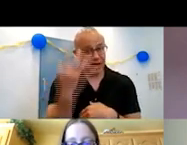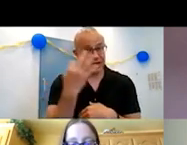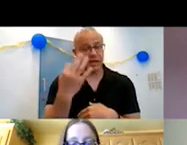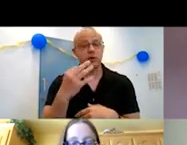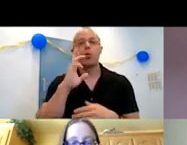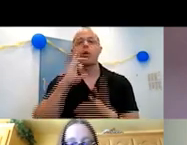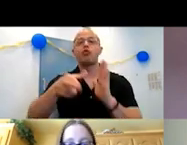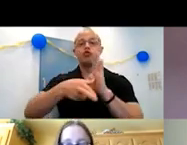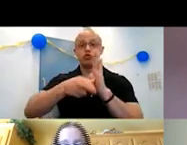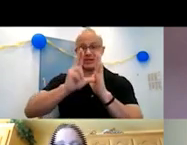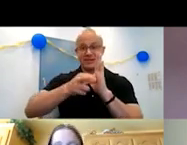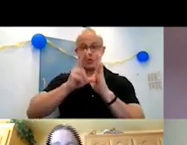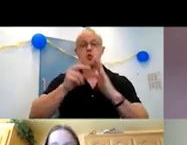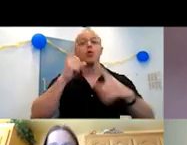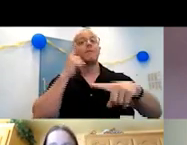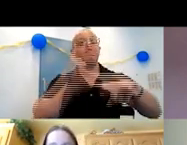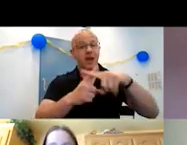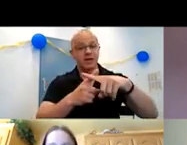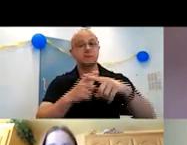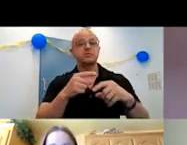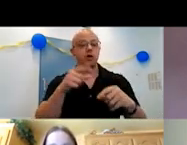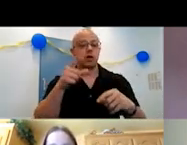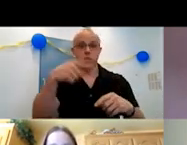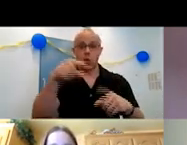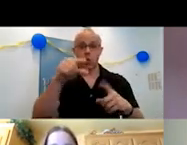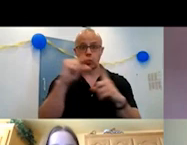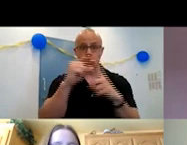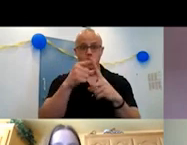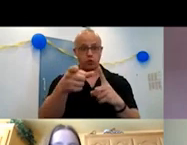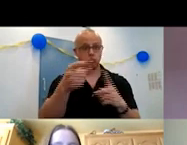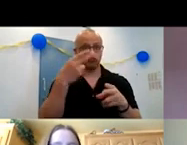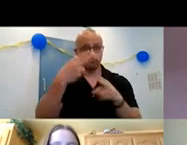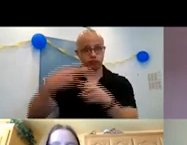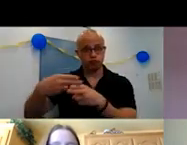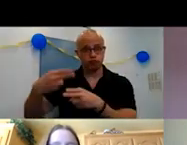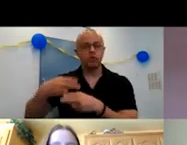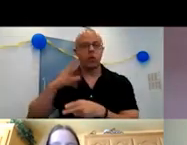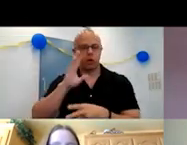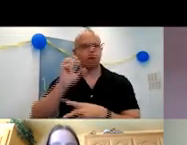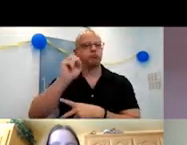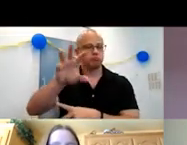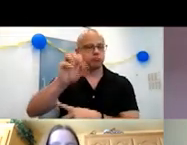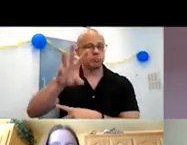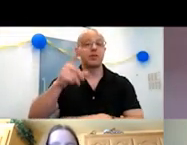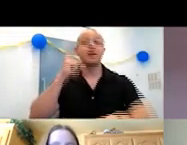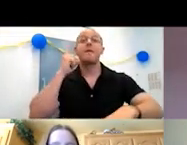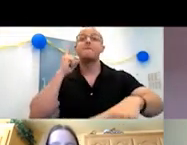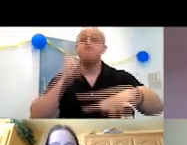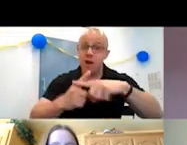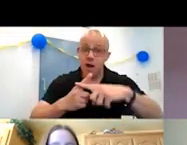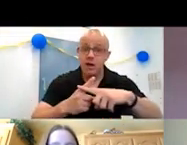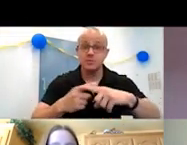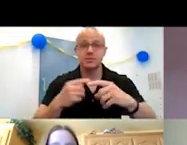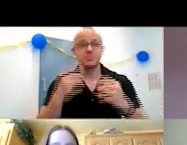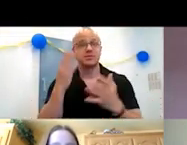We'll have class again next Friday. We'll do review plus